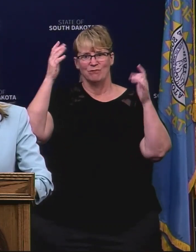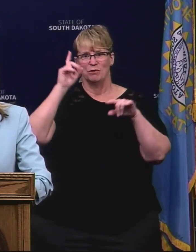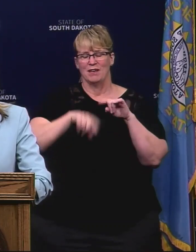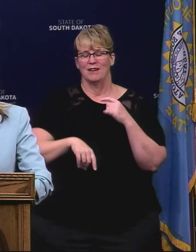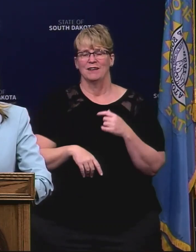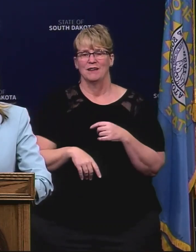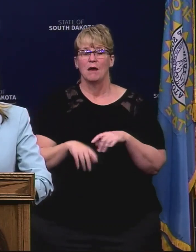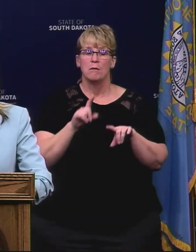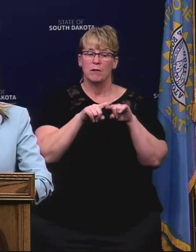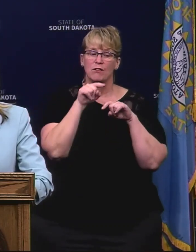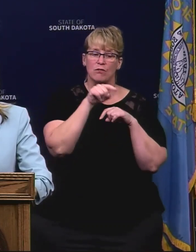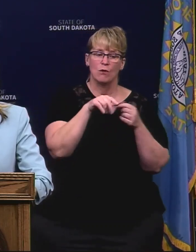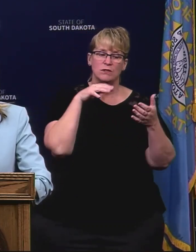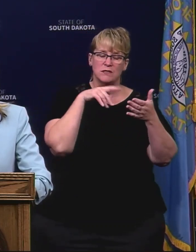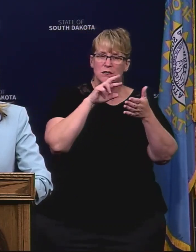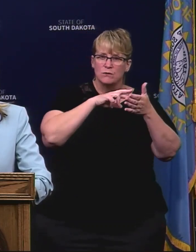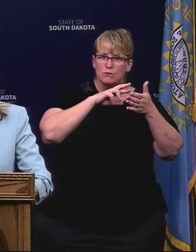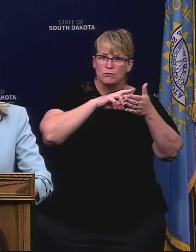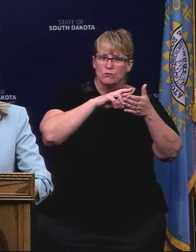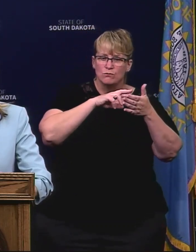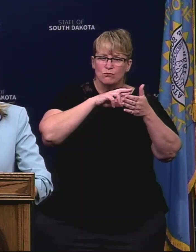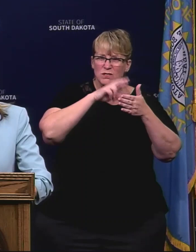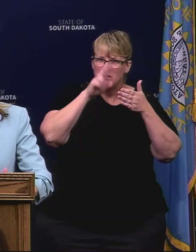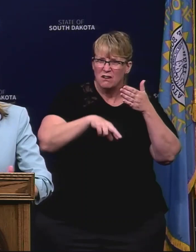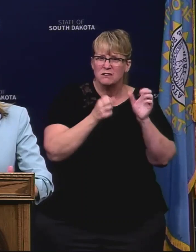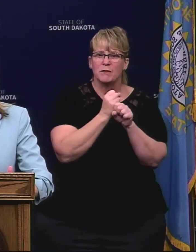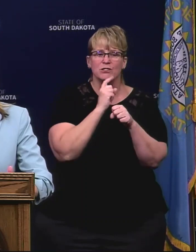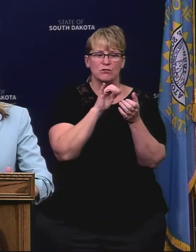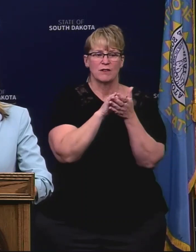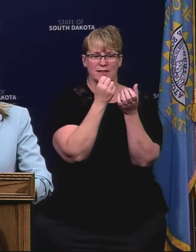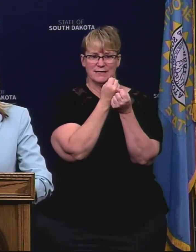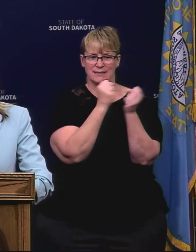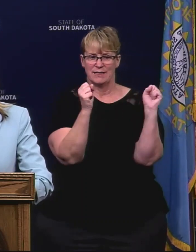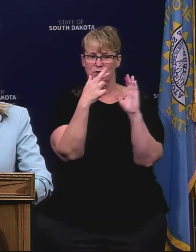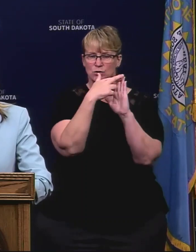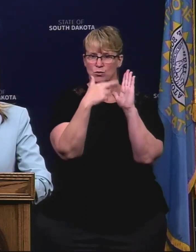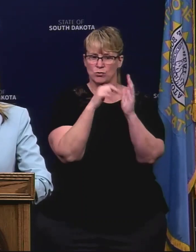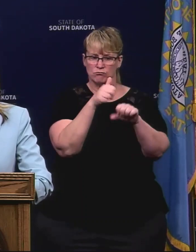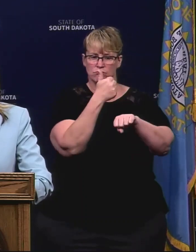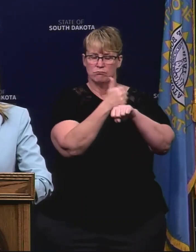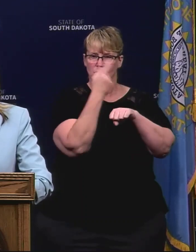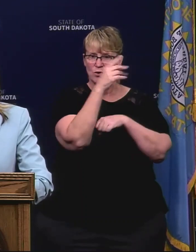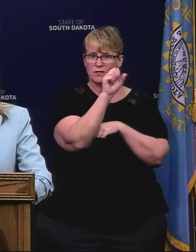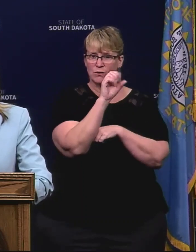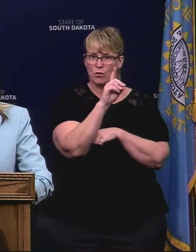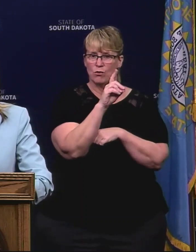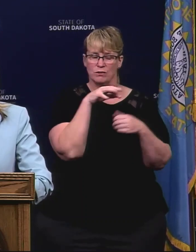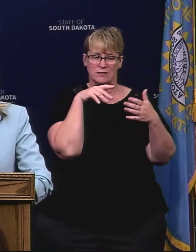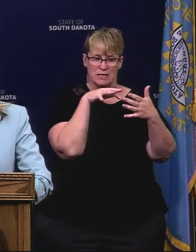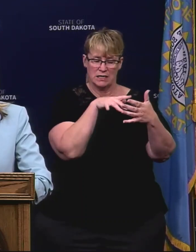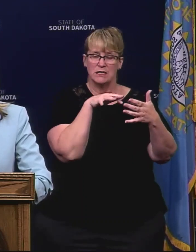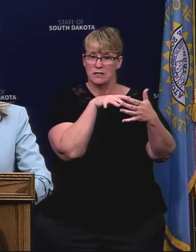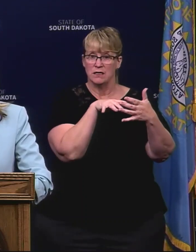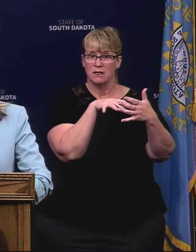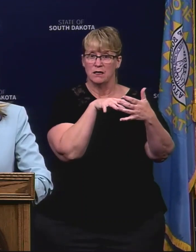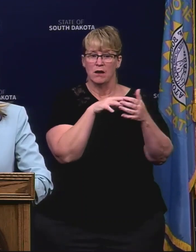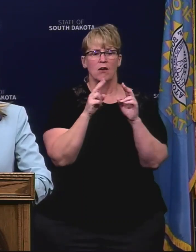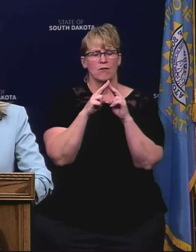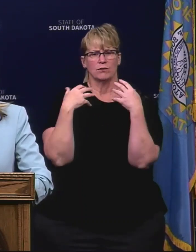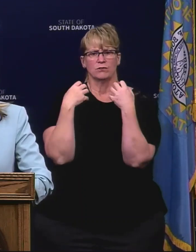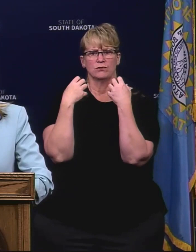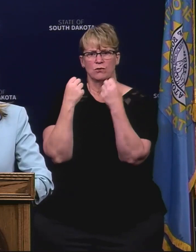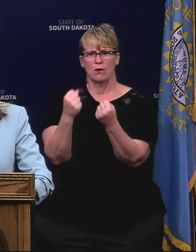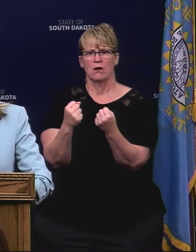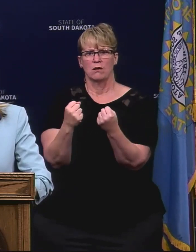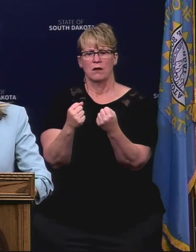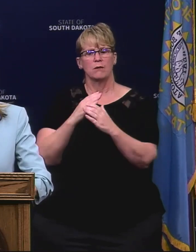looking at those study results and making sure that the safety protocols that are in place for the South Dakota study remain strong